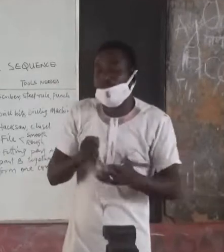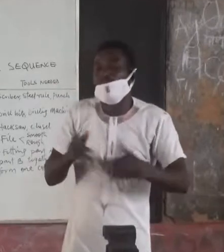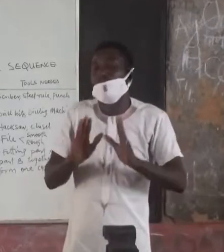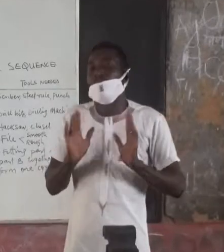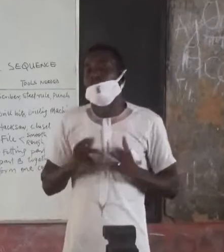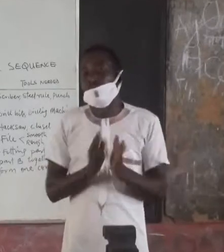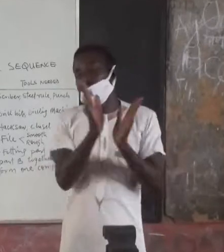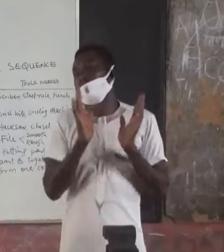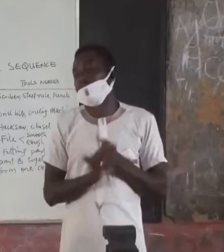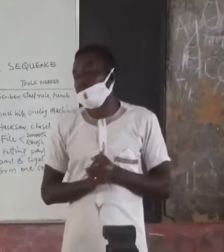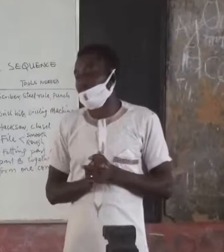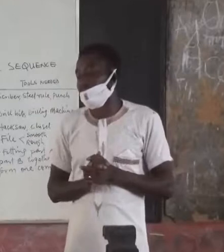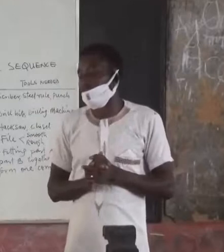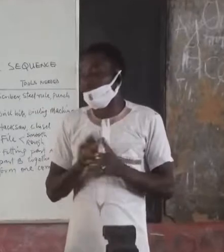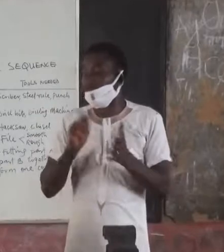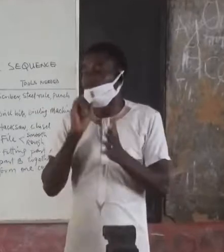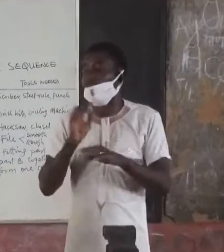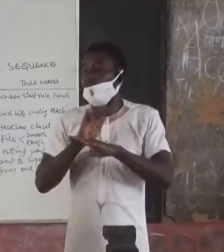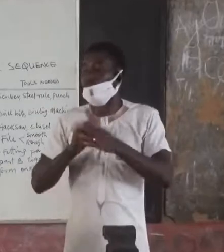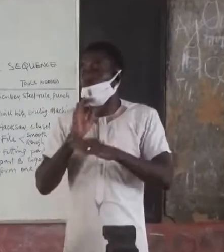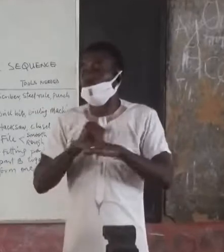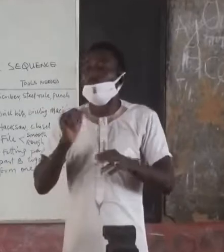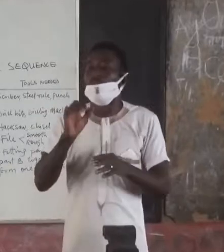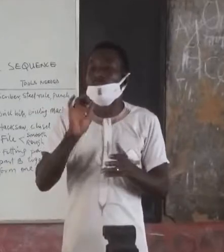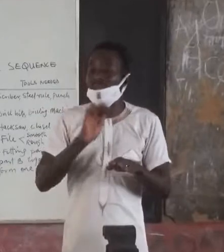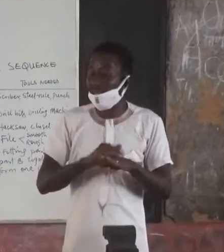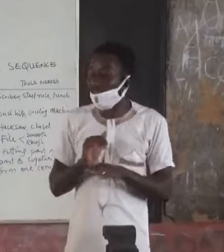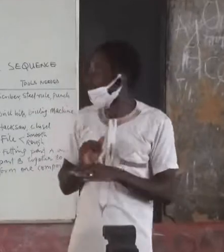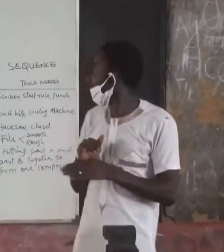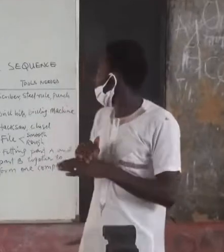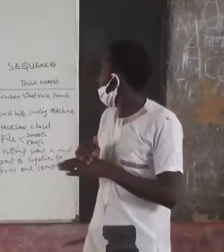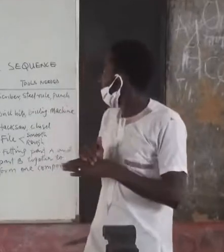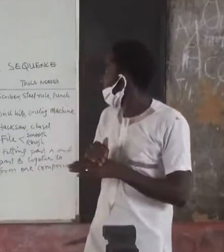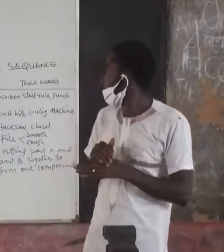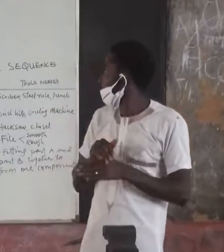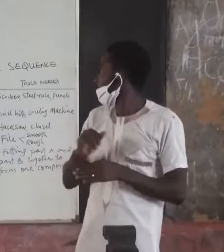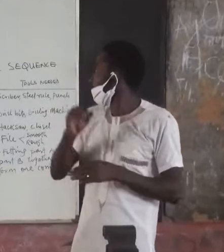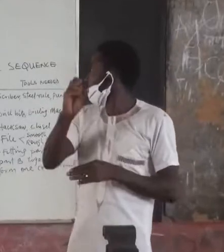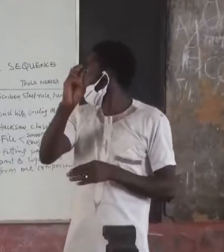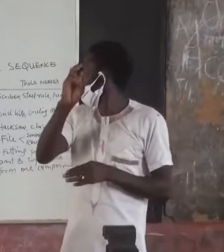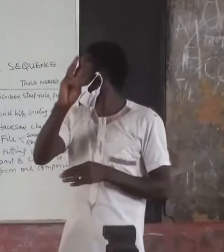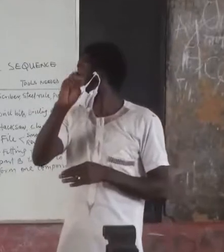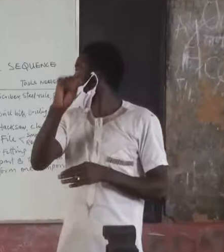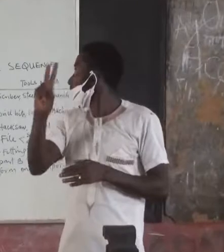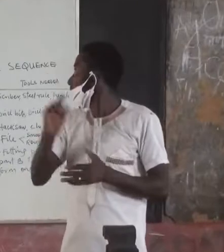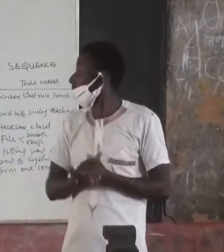goes straight. This is what we call an anvil. You use it in conjunction with either the